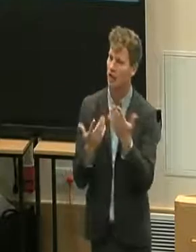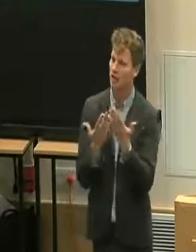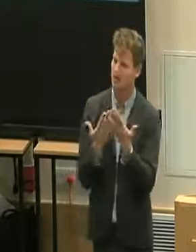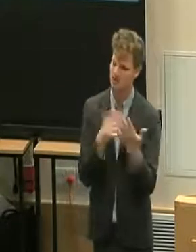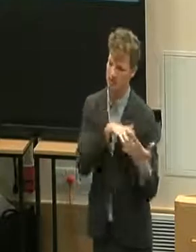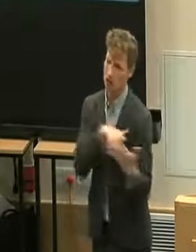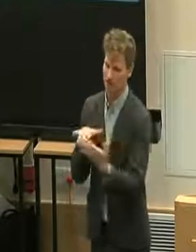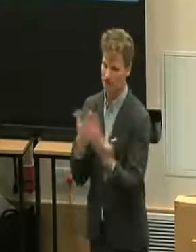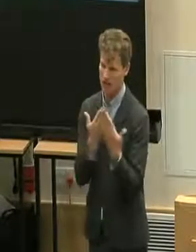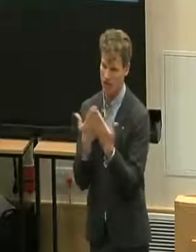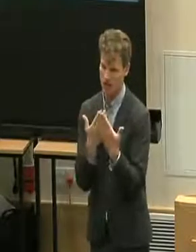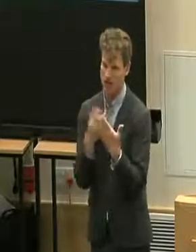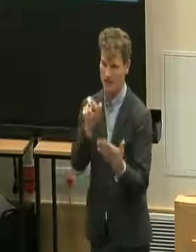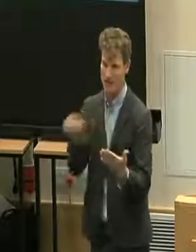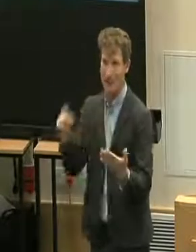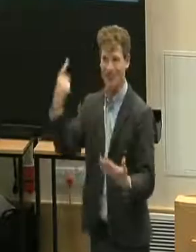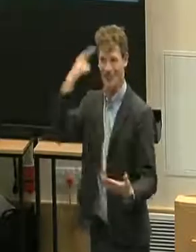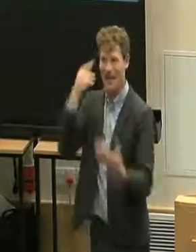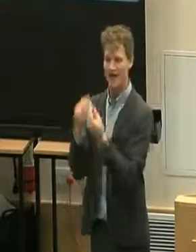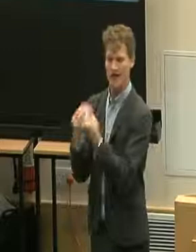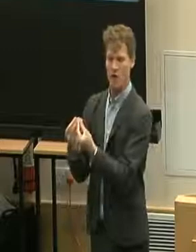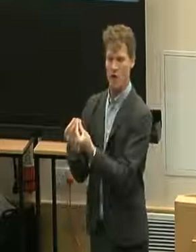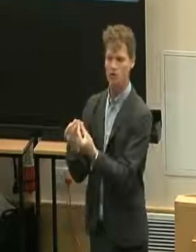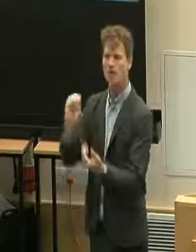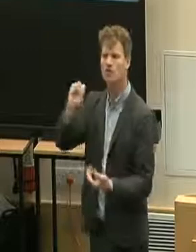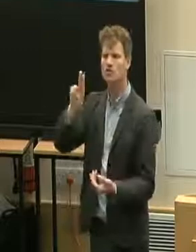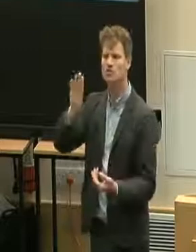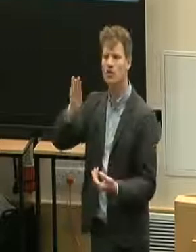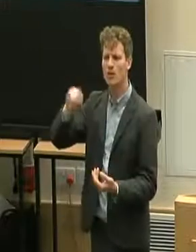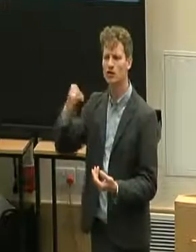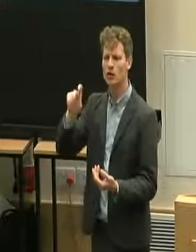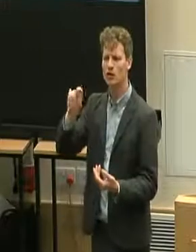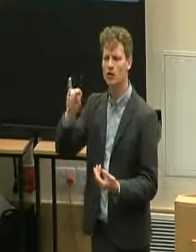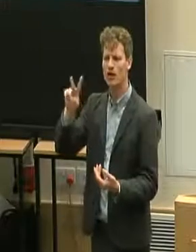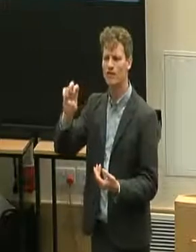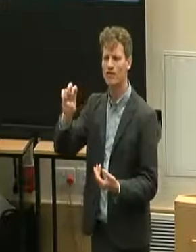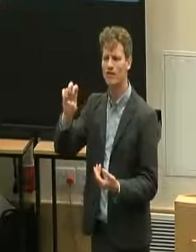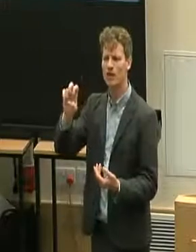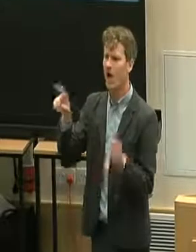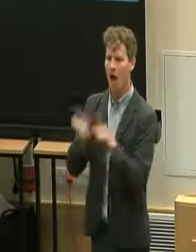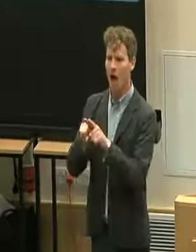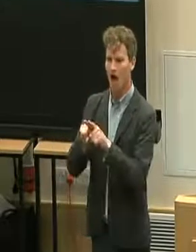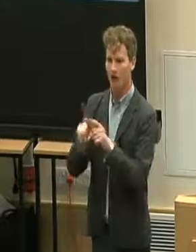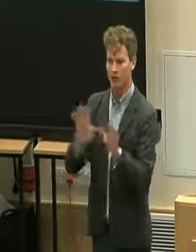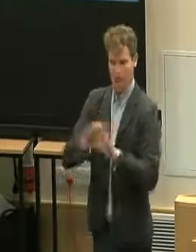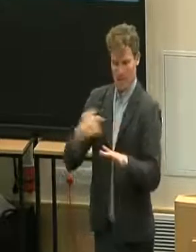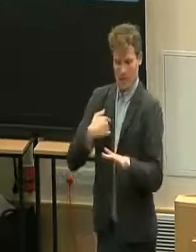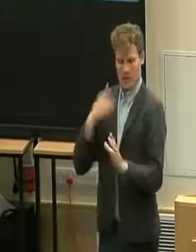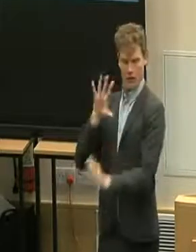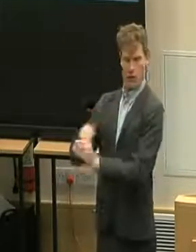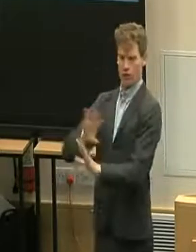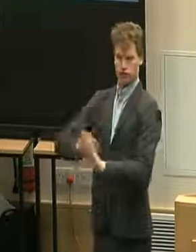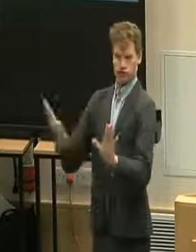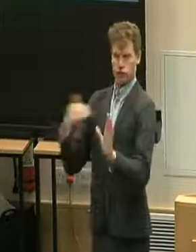subjective. They're really empty vessels that we can pour what we mean into them, and the